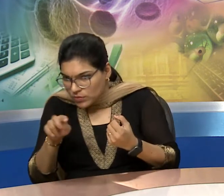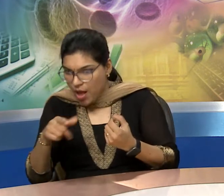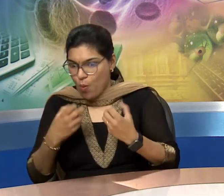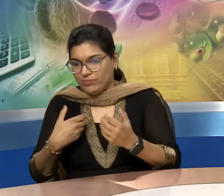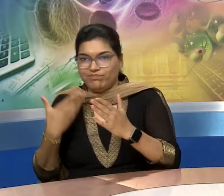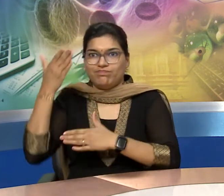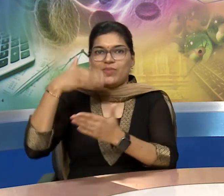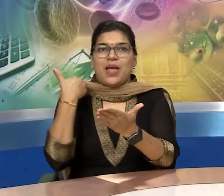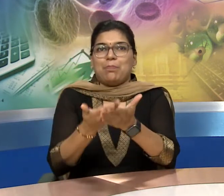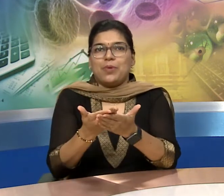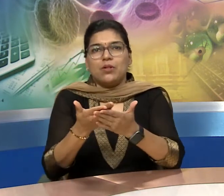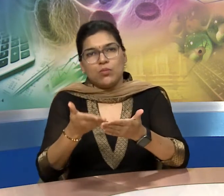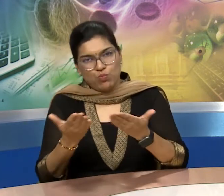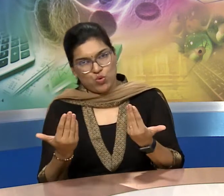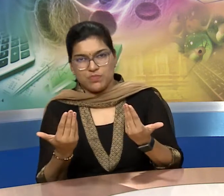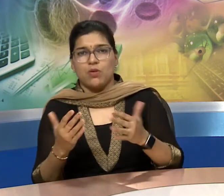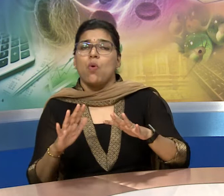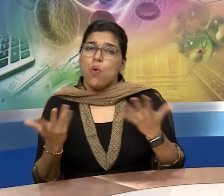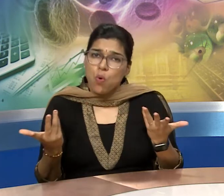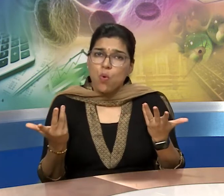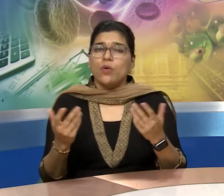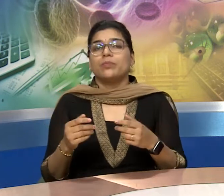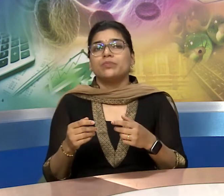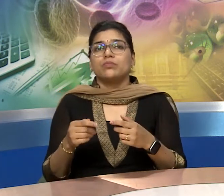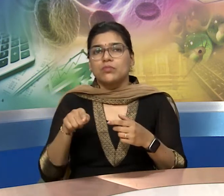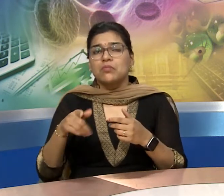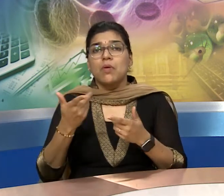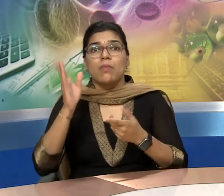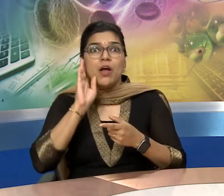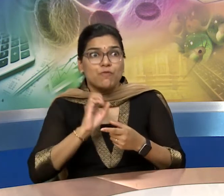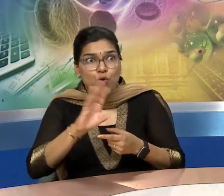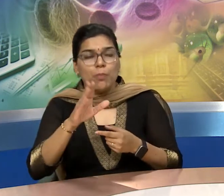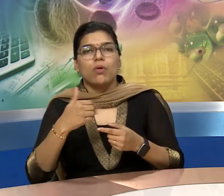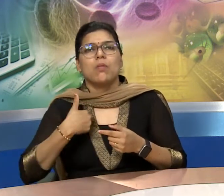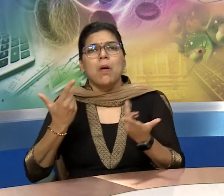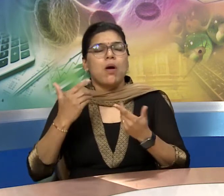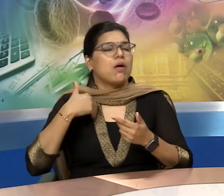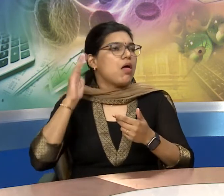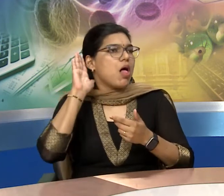are considered to be essential areas of information.